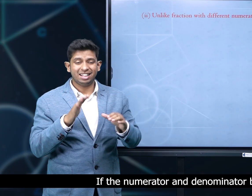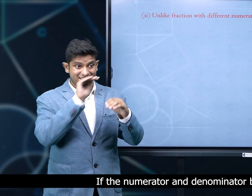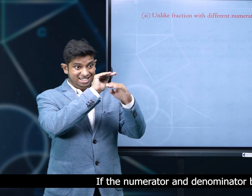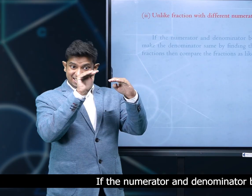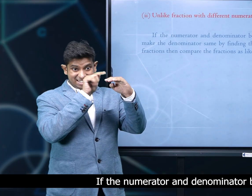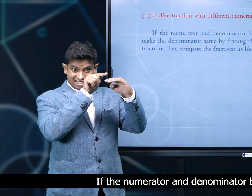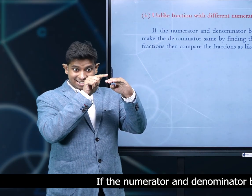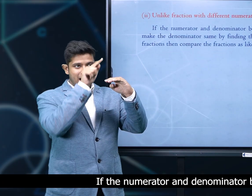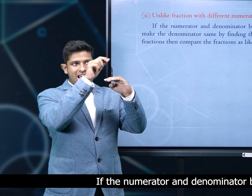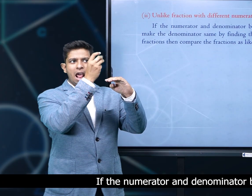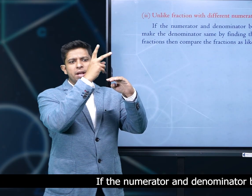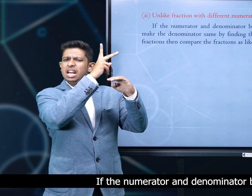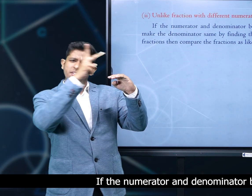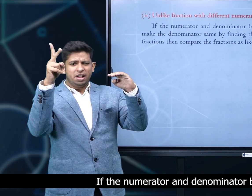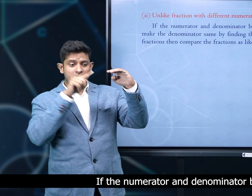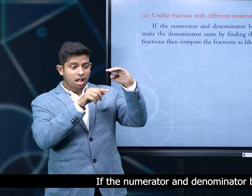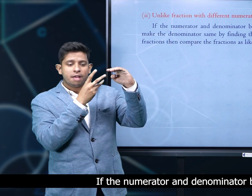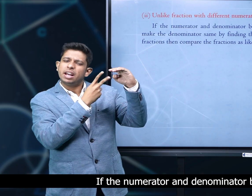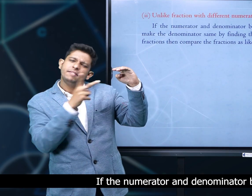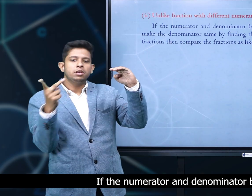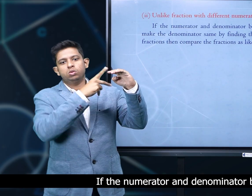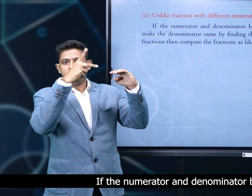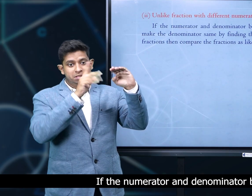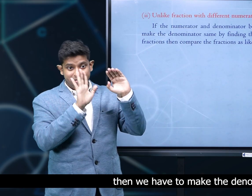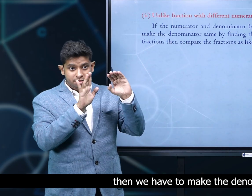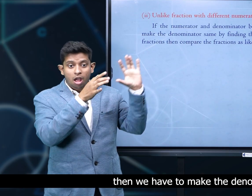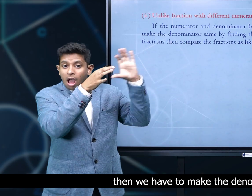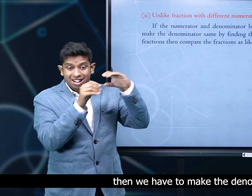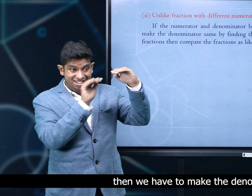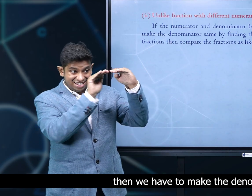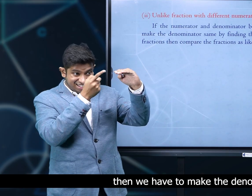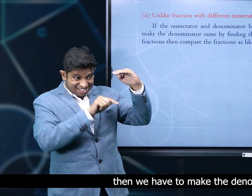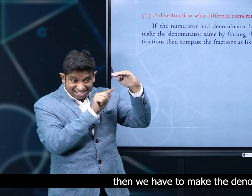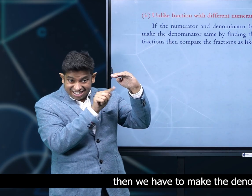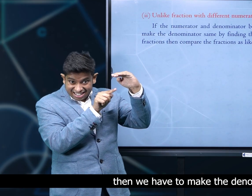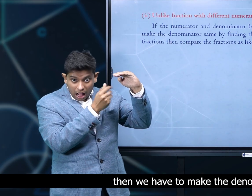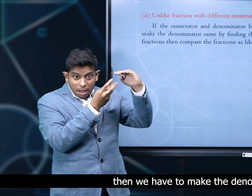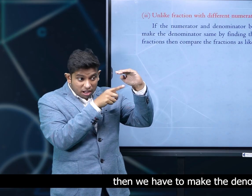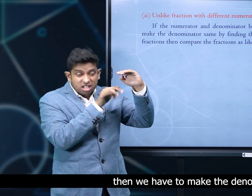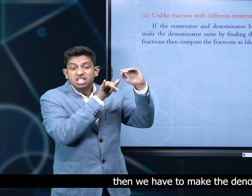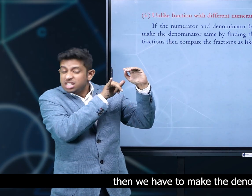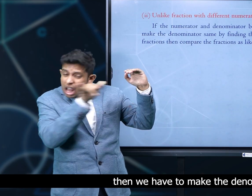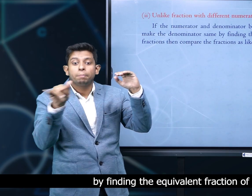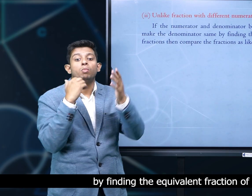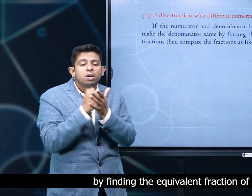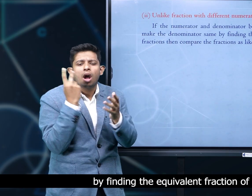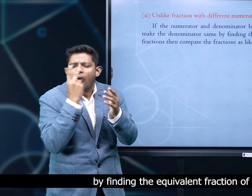If the numerator and denominator both are different, then we have to make the denominator same by finding